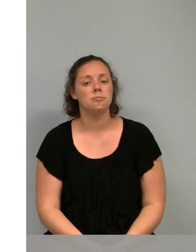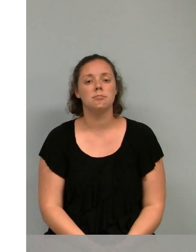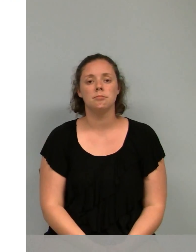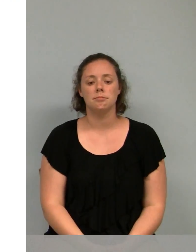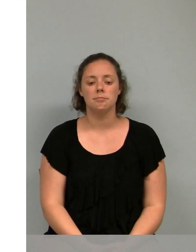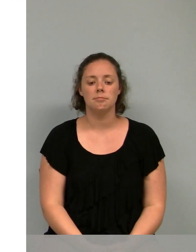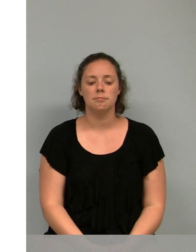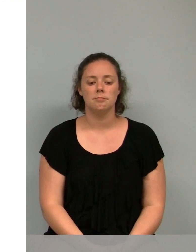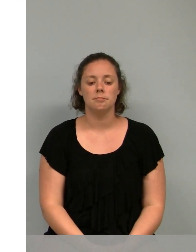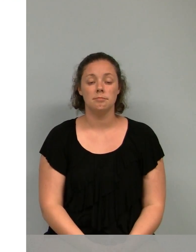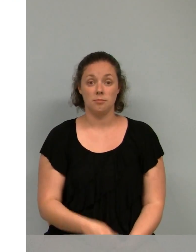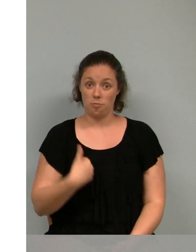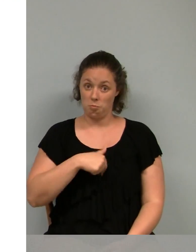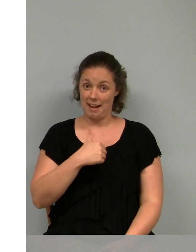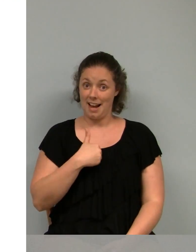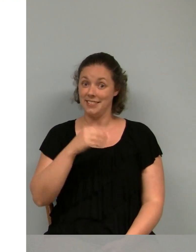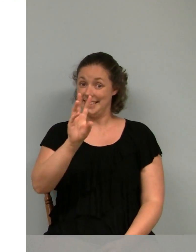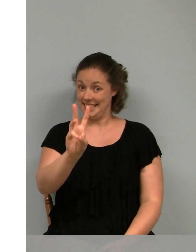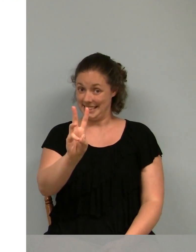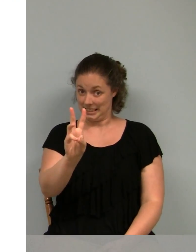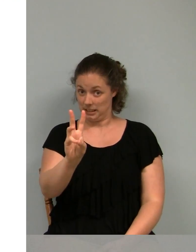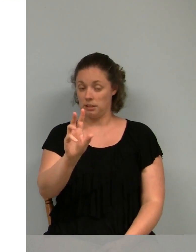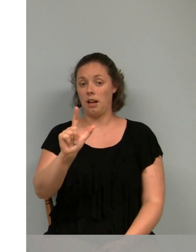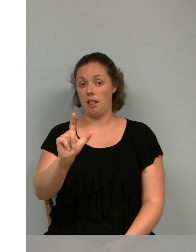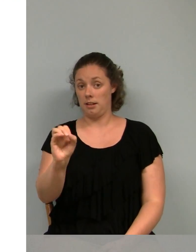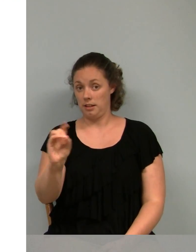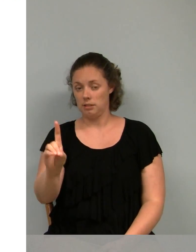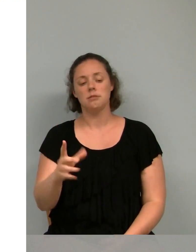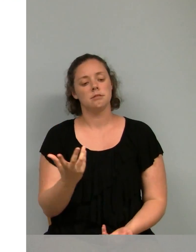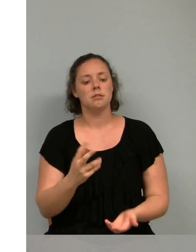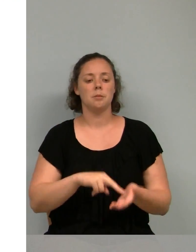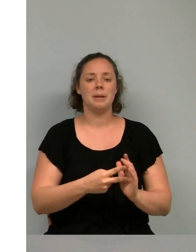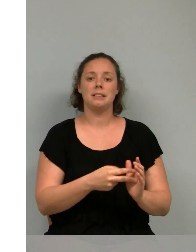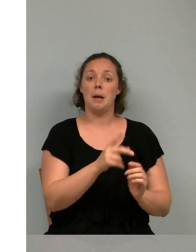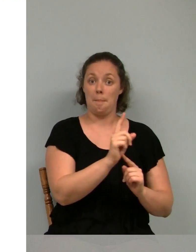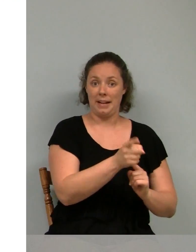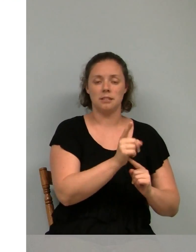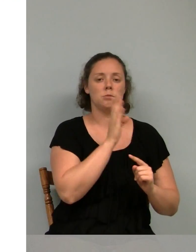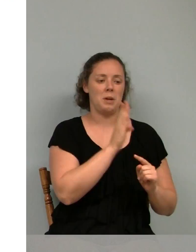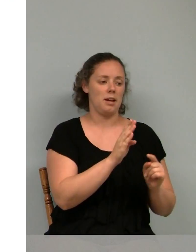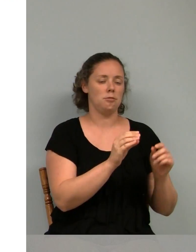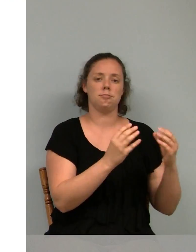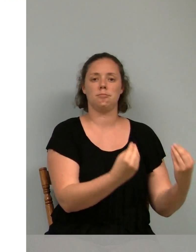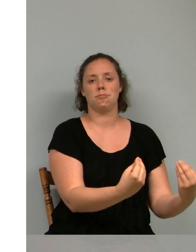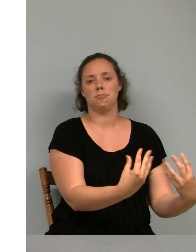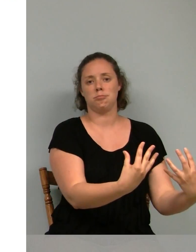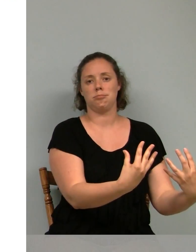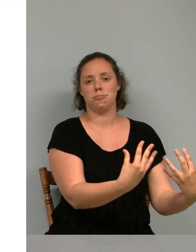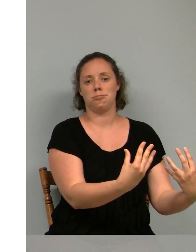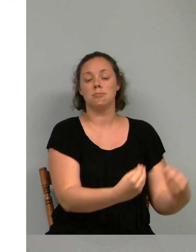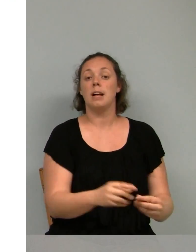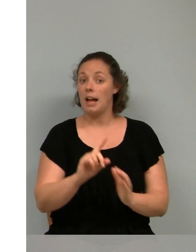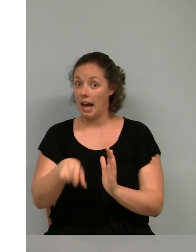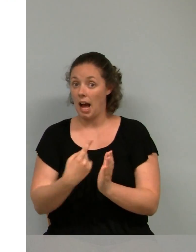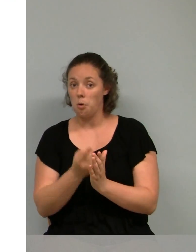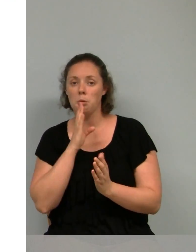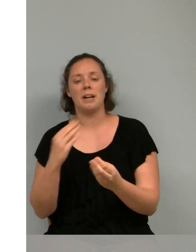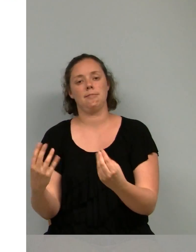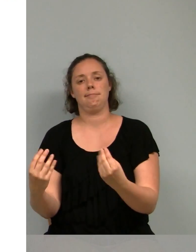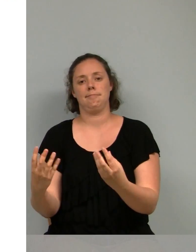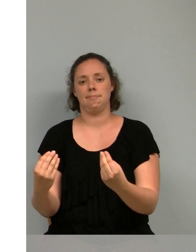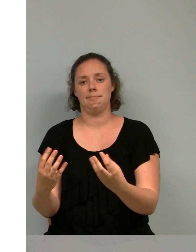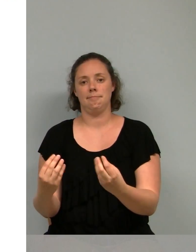Since we have 6 LEDs, the minutes are displayed in solid lights and the hour in flashing lights.